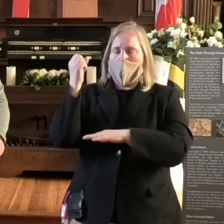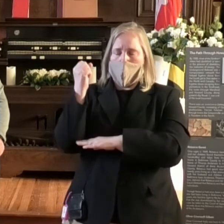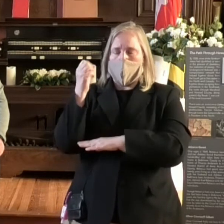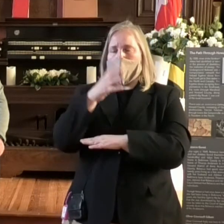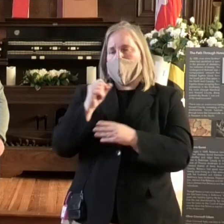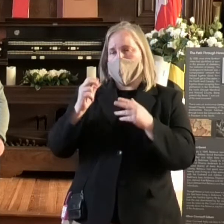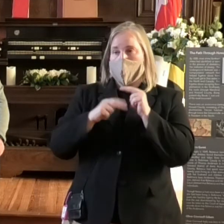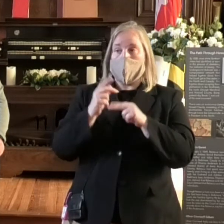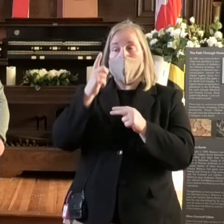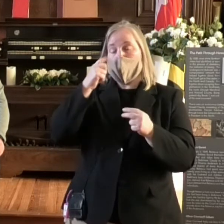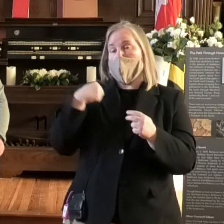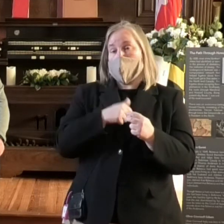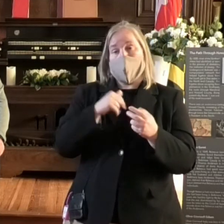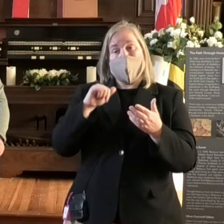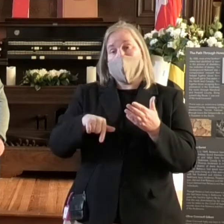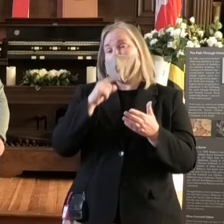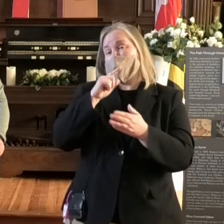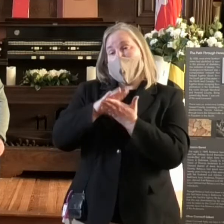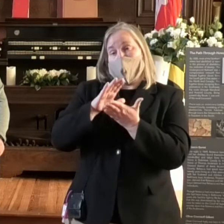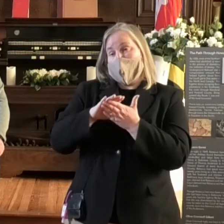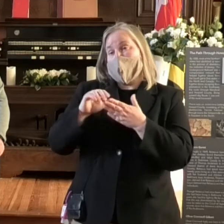For us, this is an academic exercise,